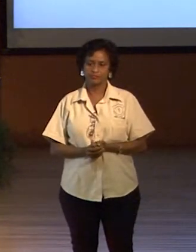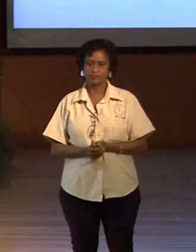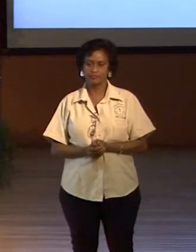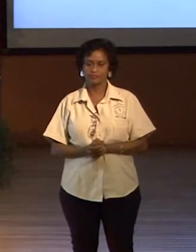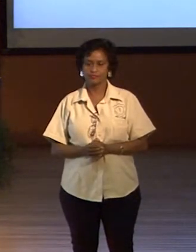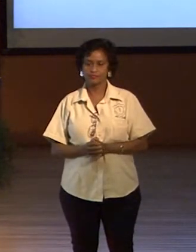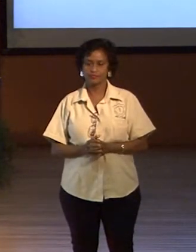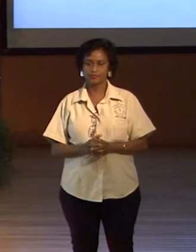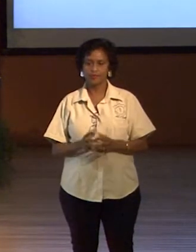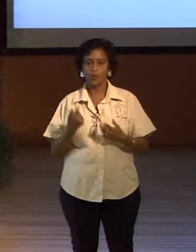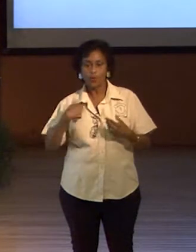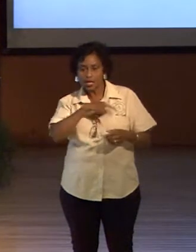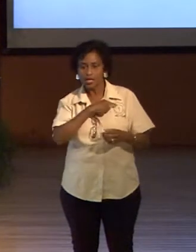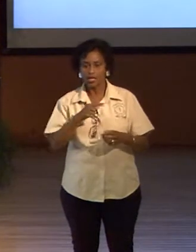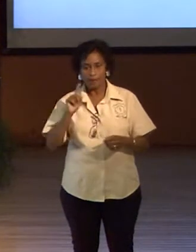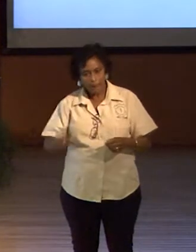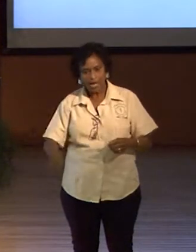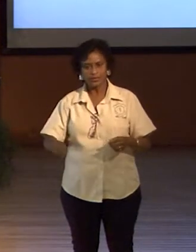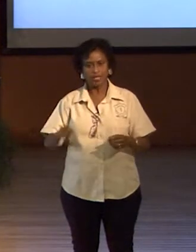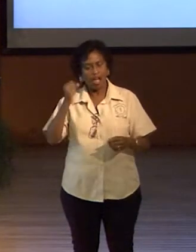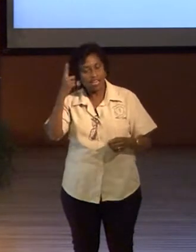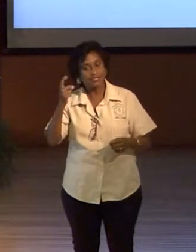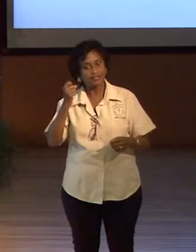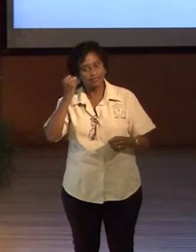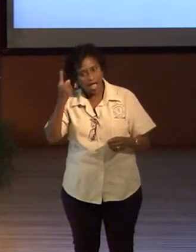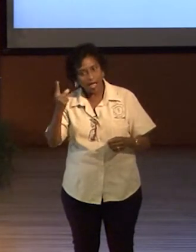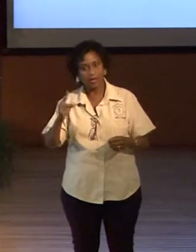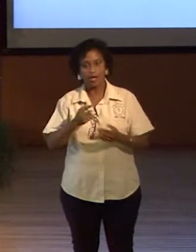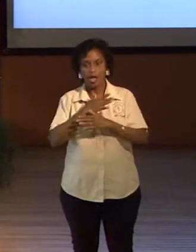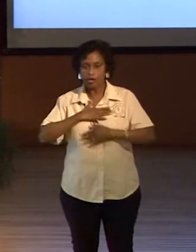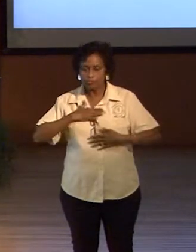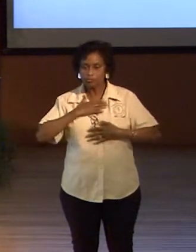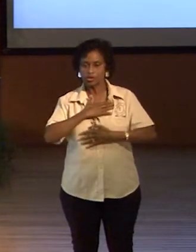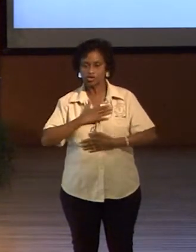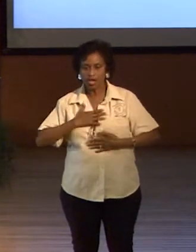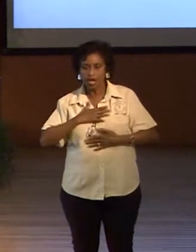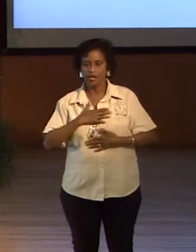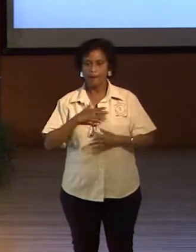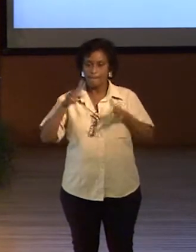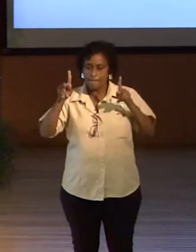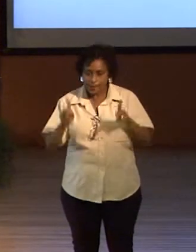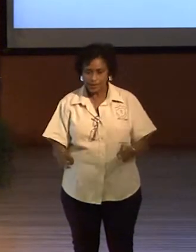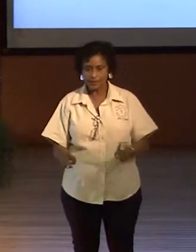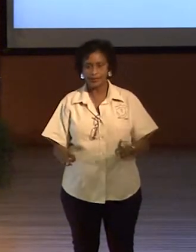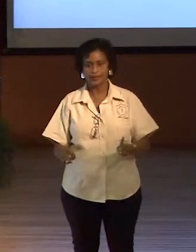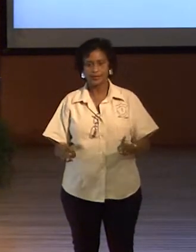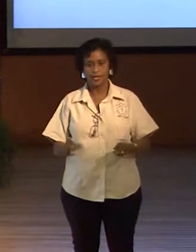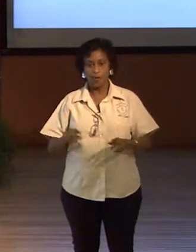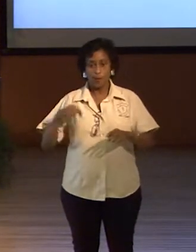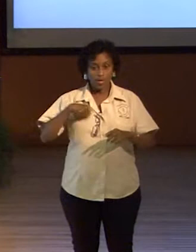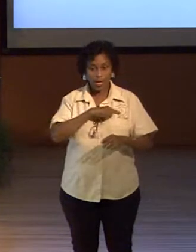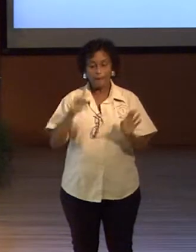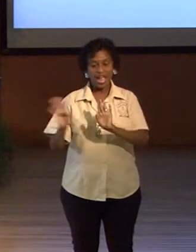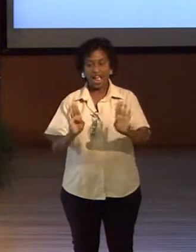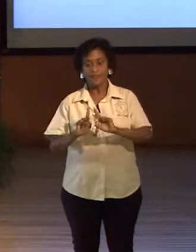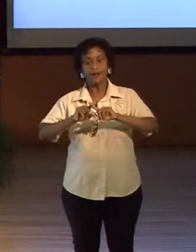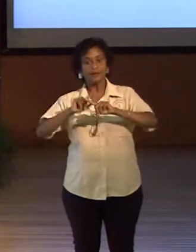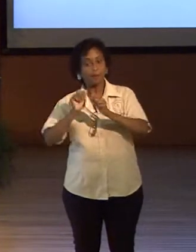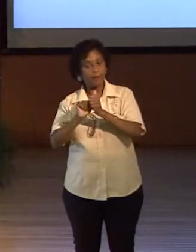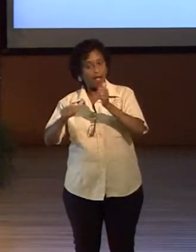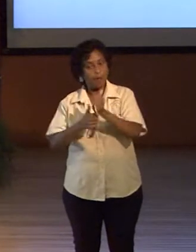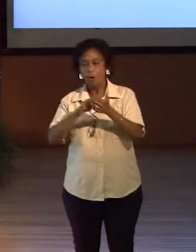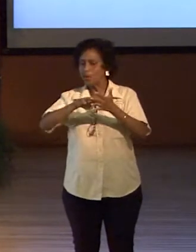is that need to appreciate what is unseen, what lies behind our actions, all the